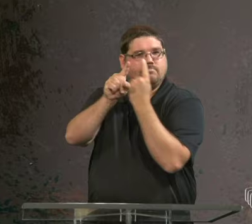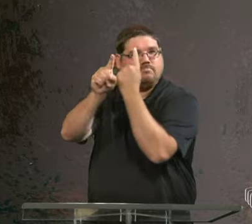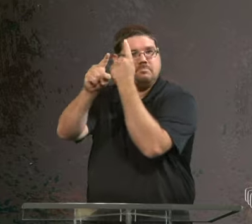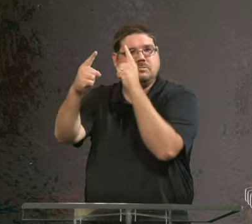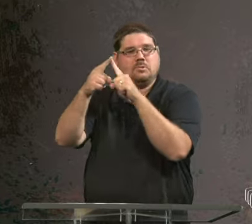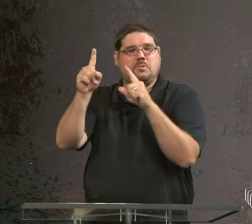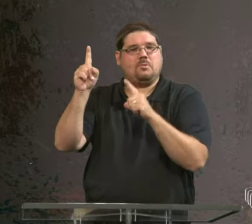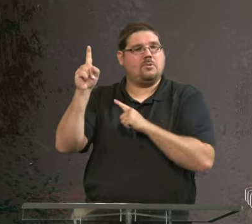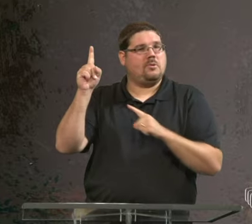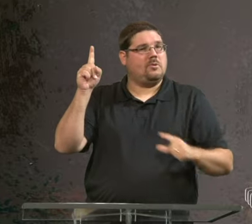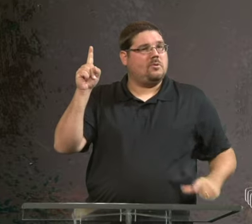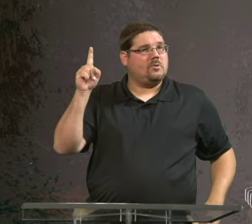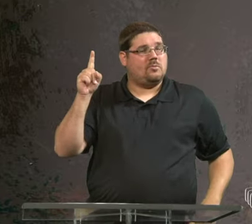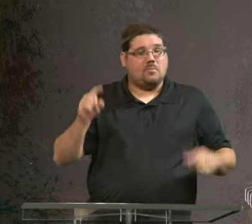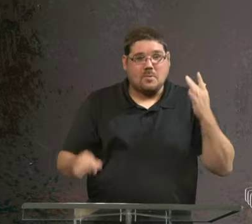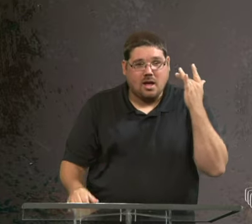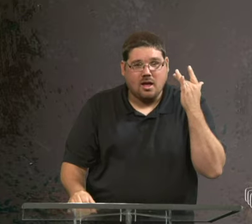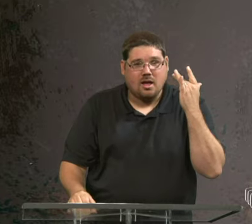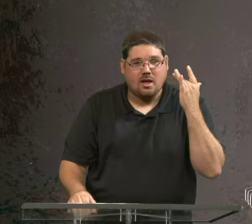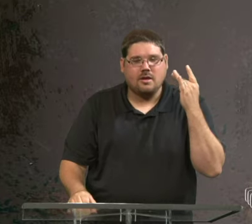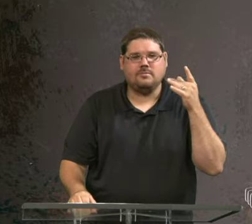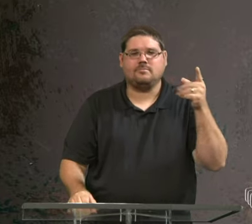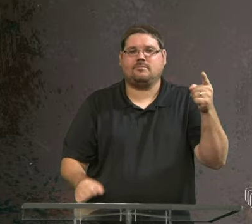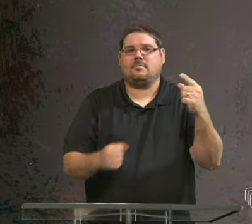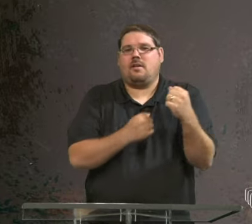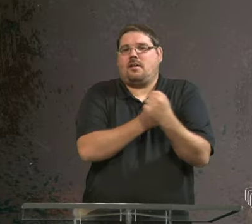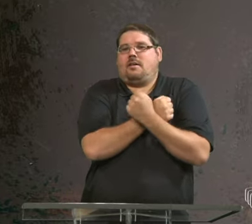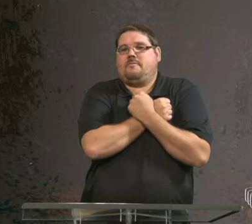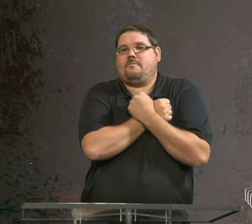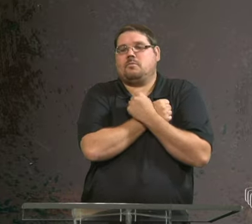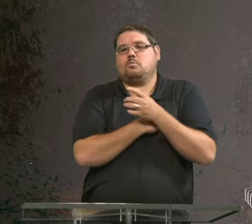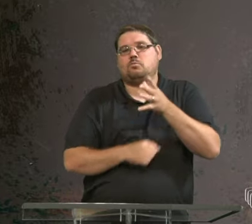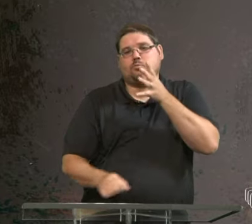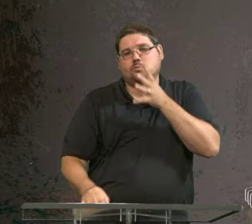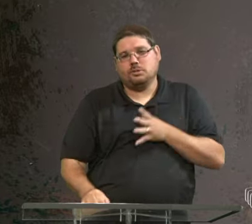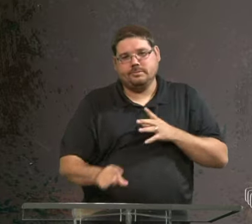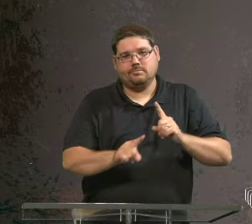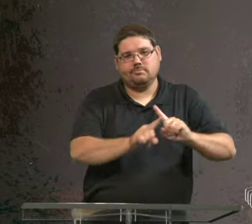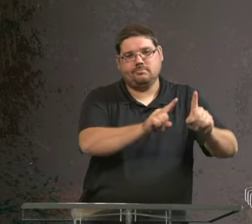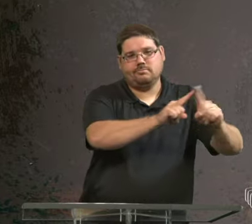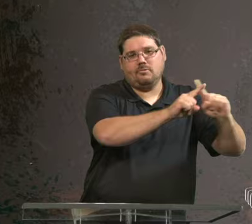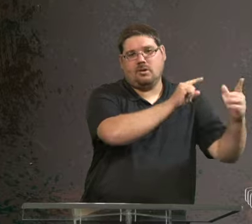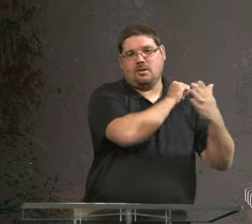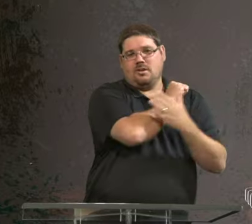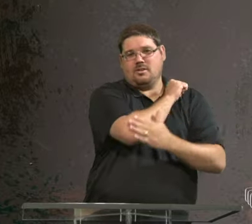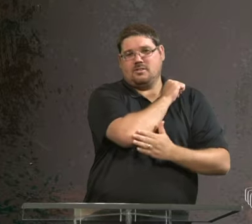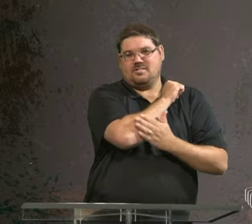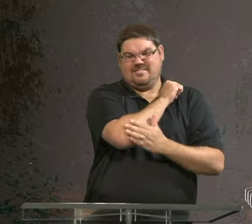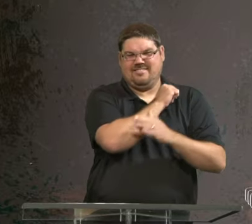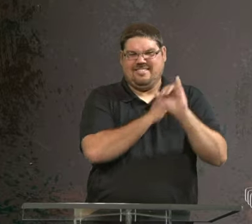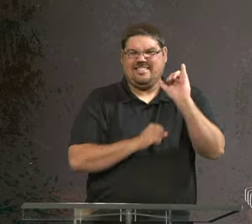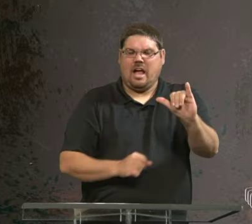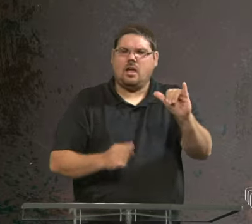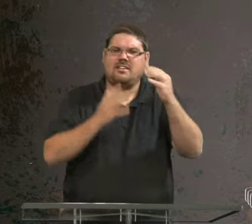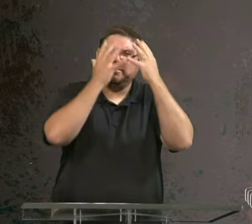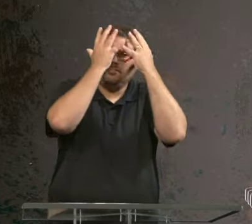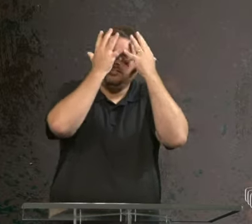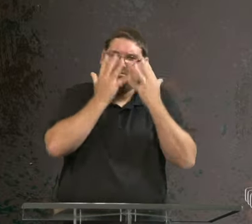Solomon had been loyal to the Lord, but now he loved other women